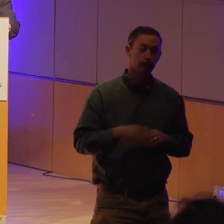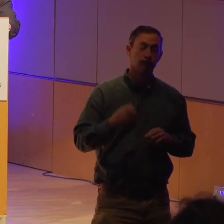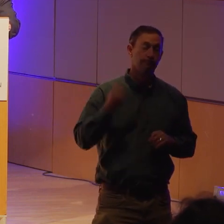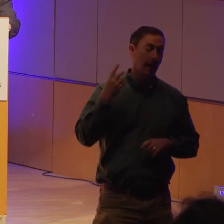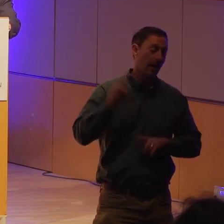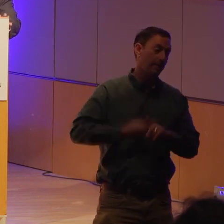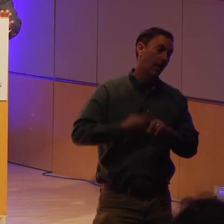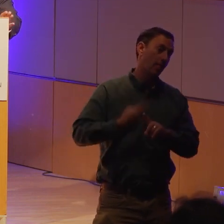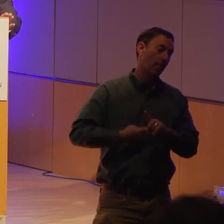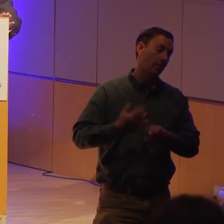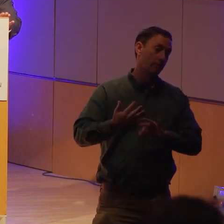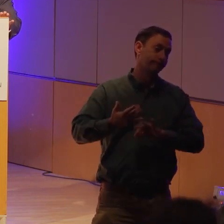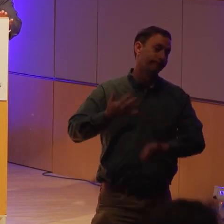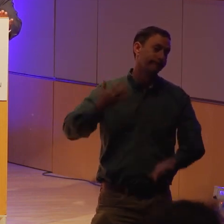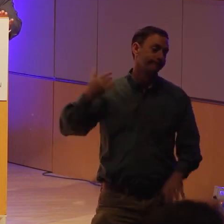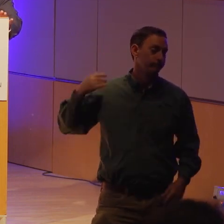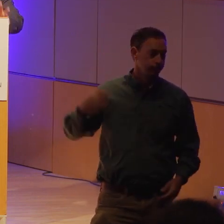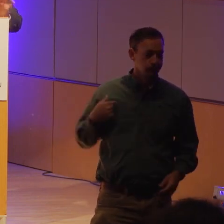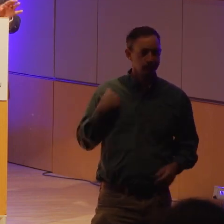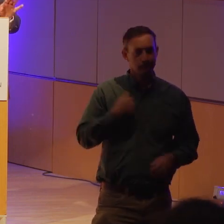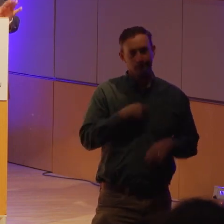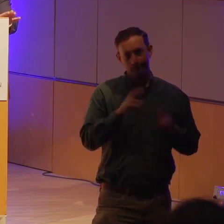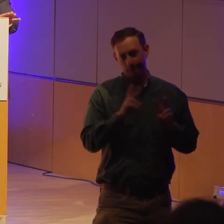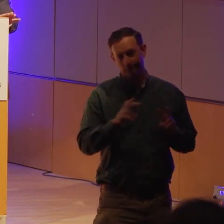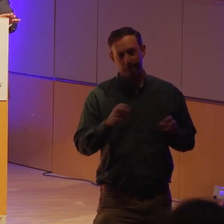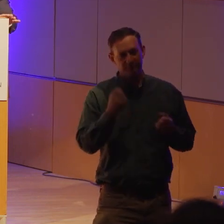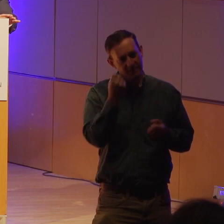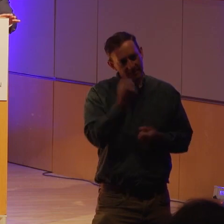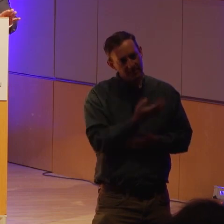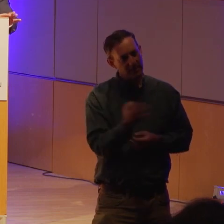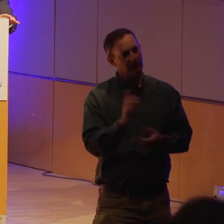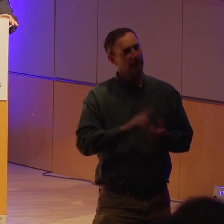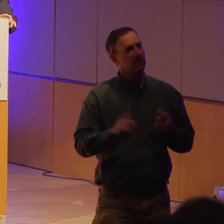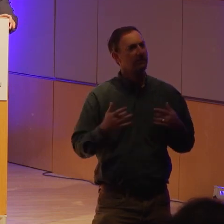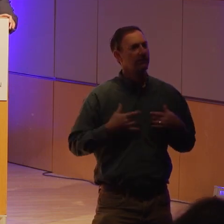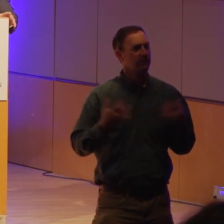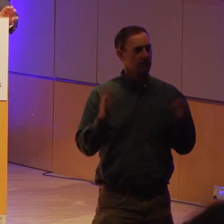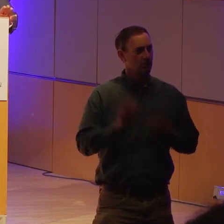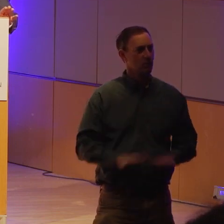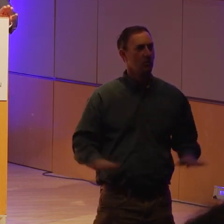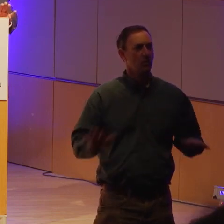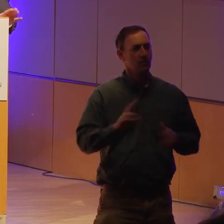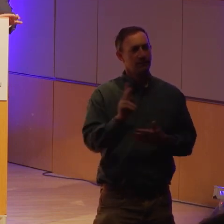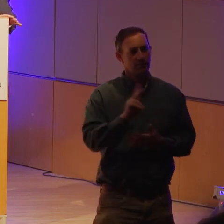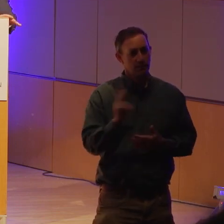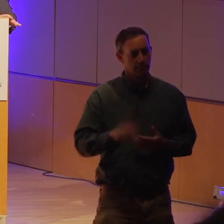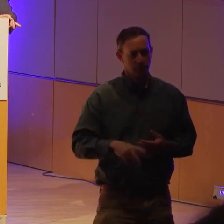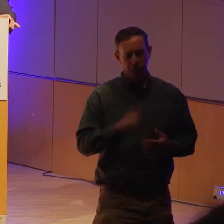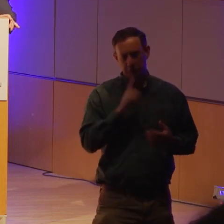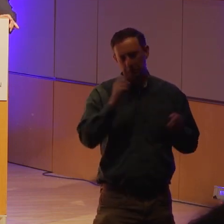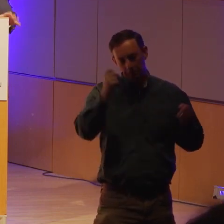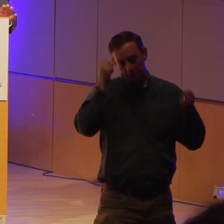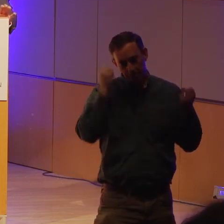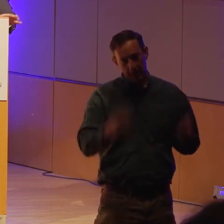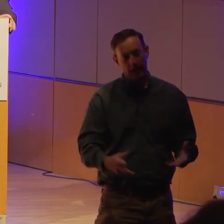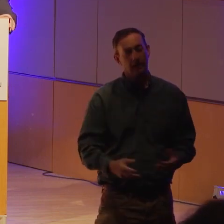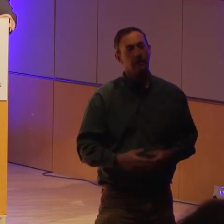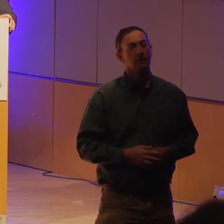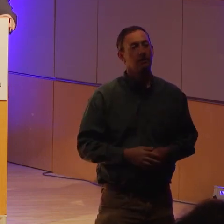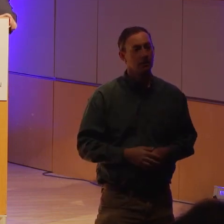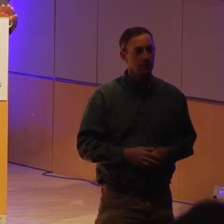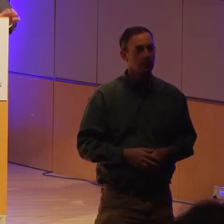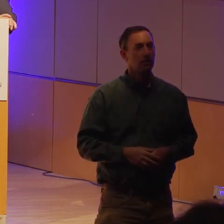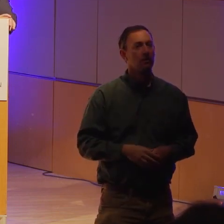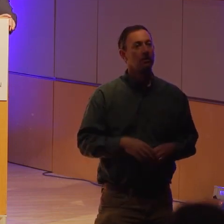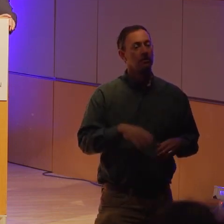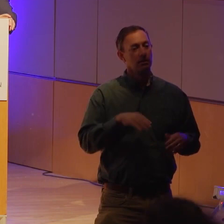ago, we were looking at a plethora of venues throughout the city. The city has many able